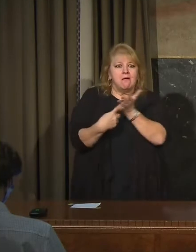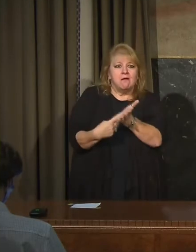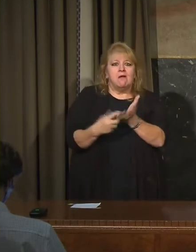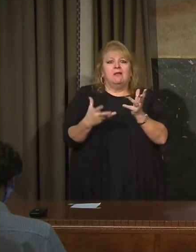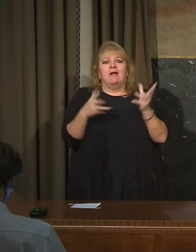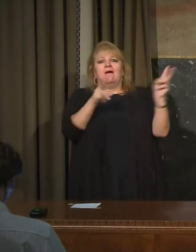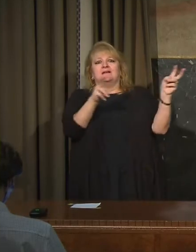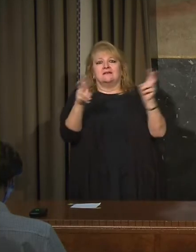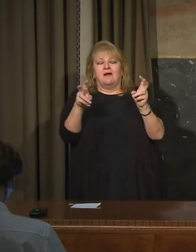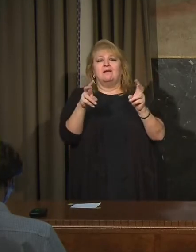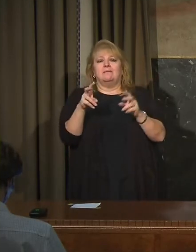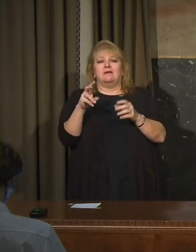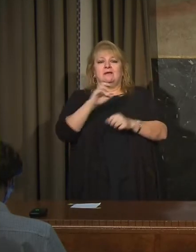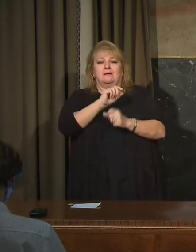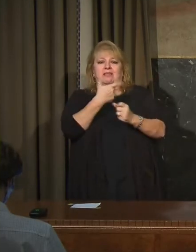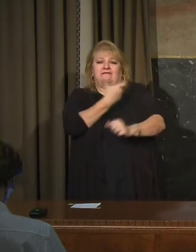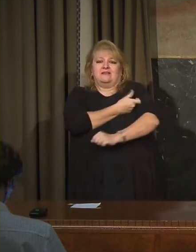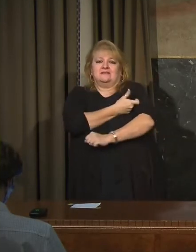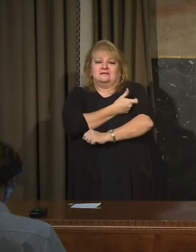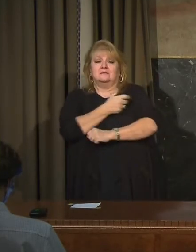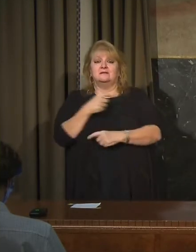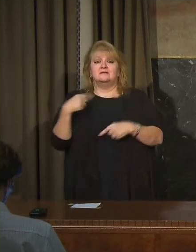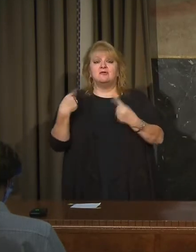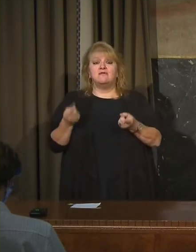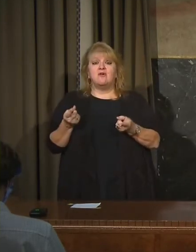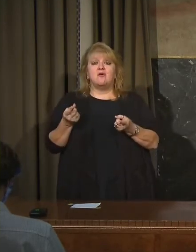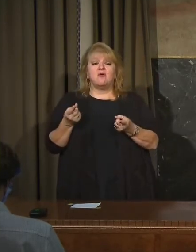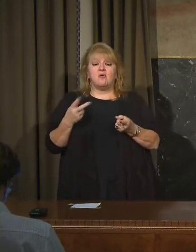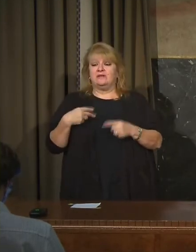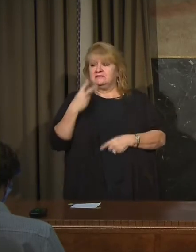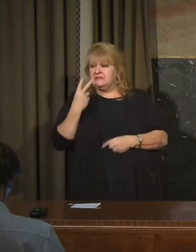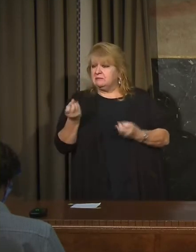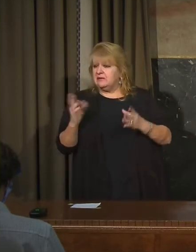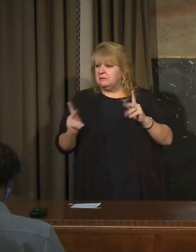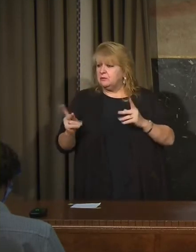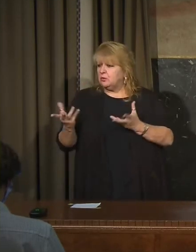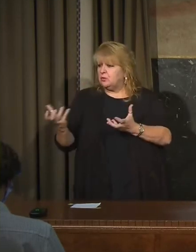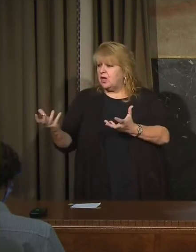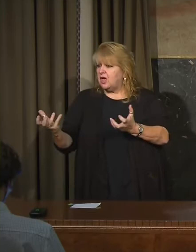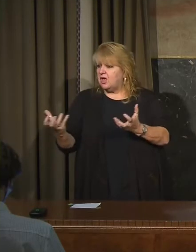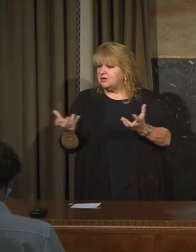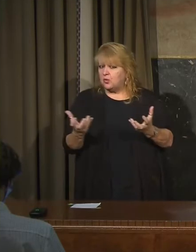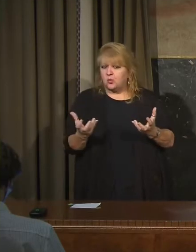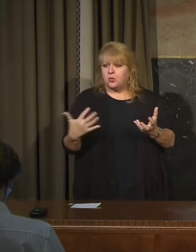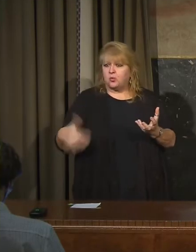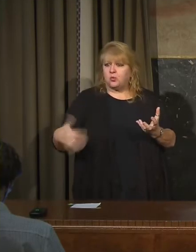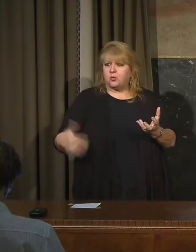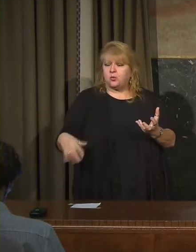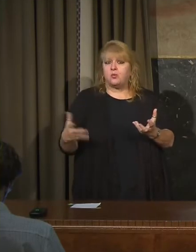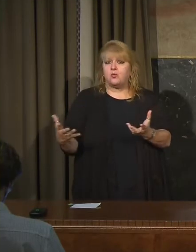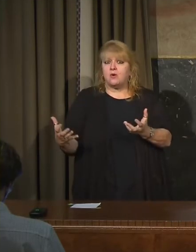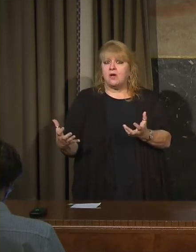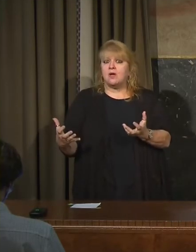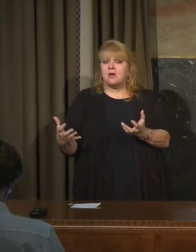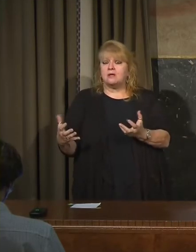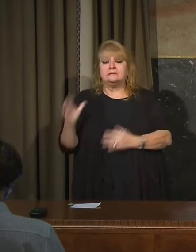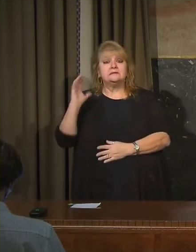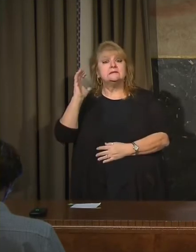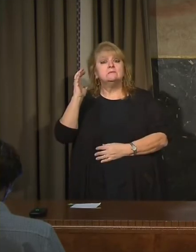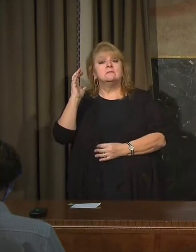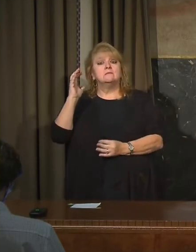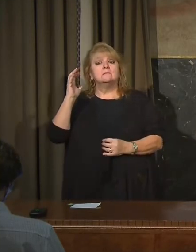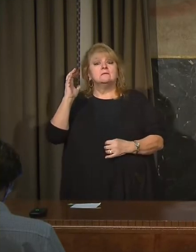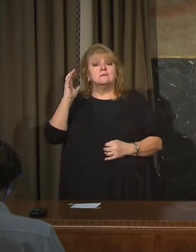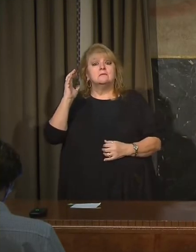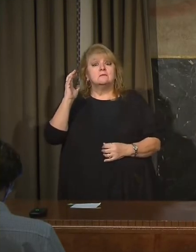we are gratified thus far on the demand that we're seeing for vaccine. And it appears that